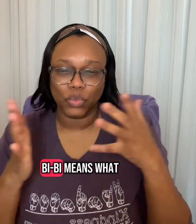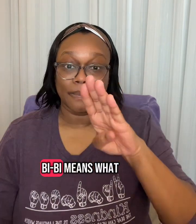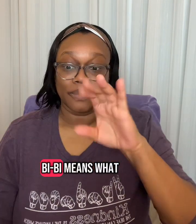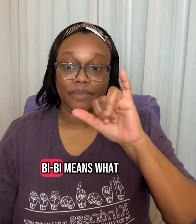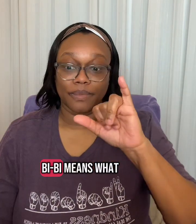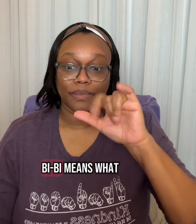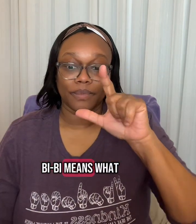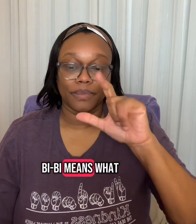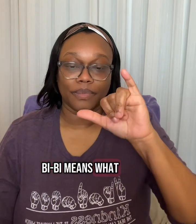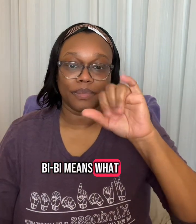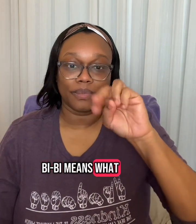Bye-bye means what?